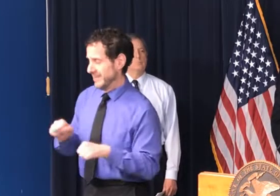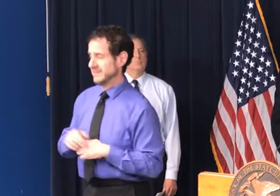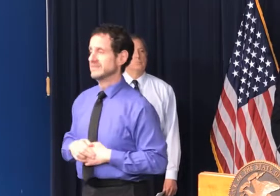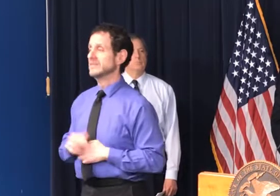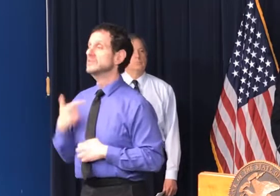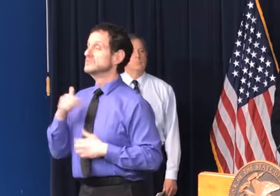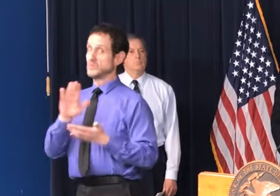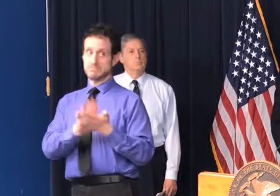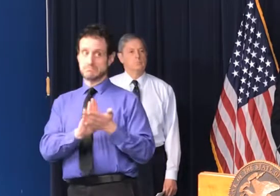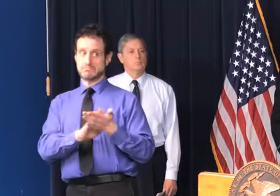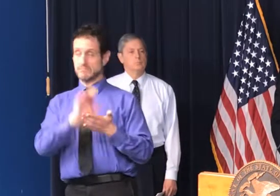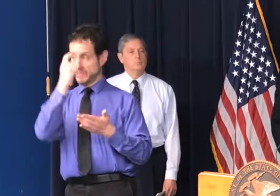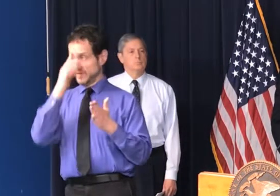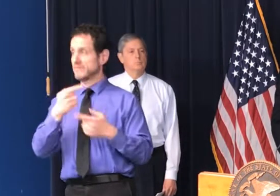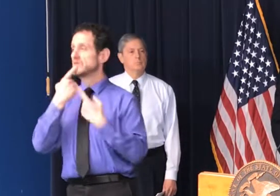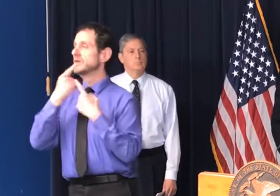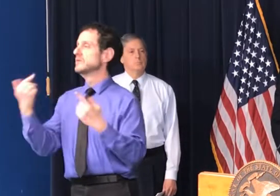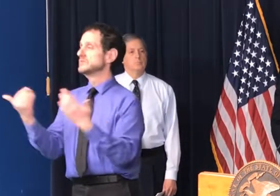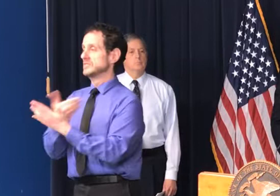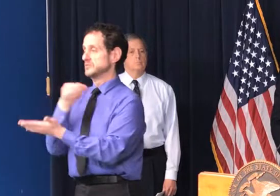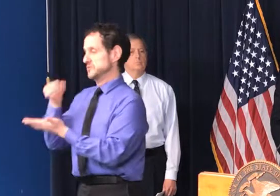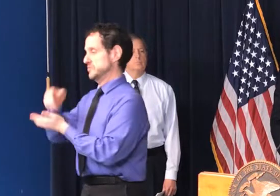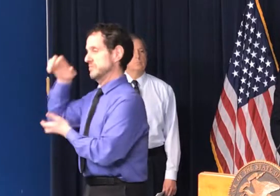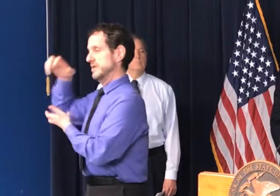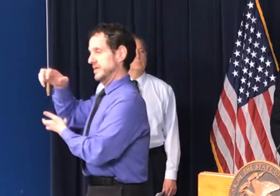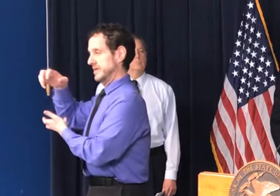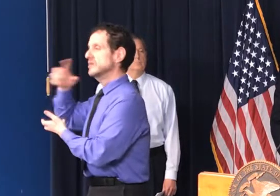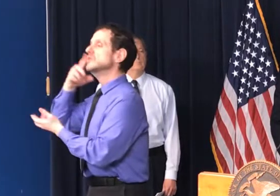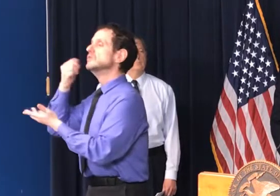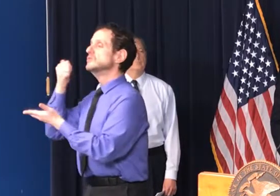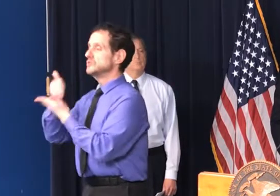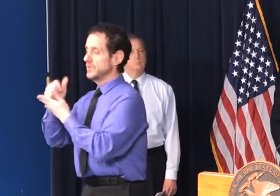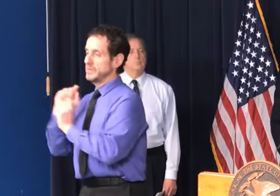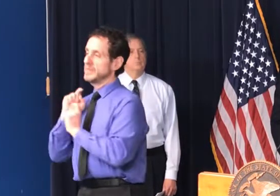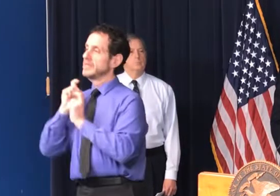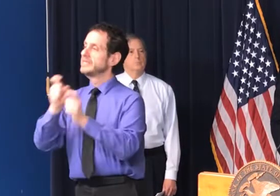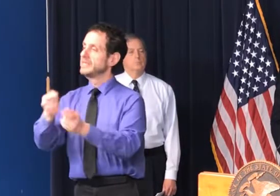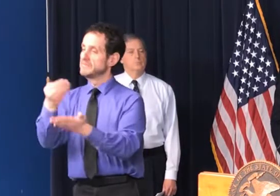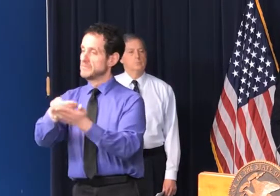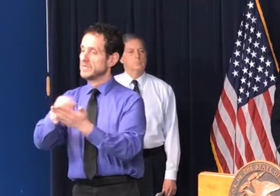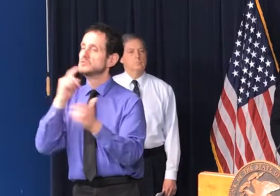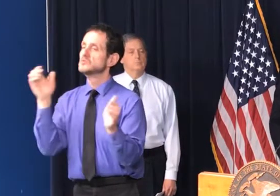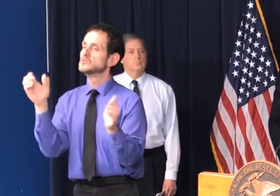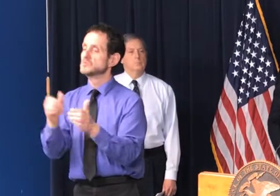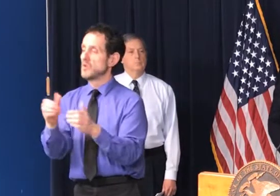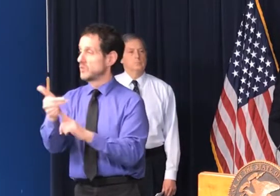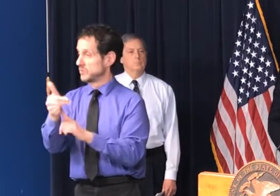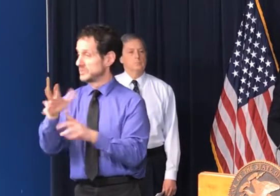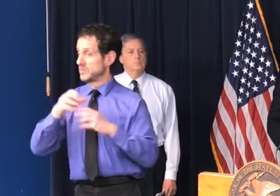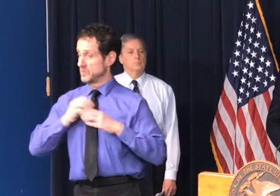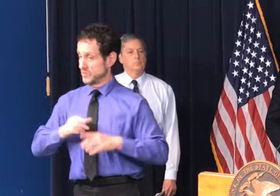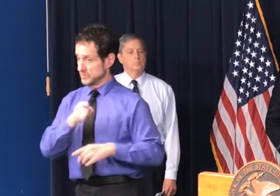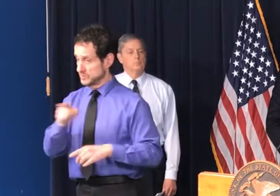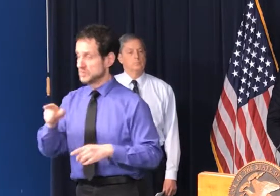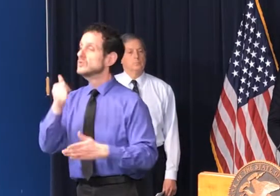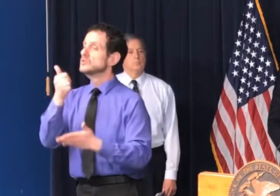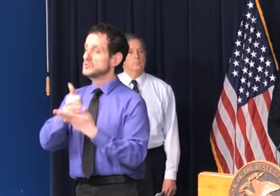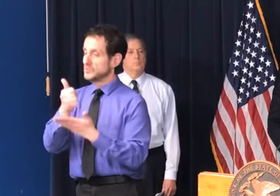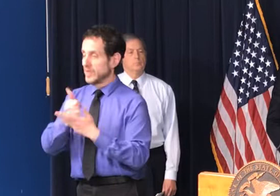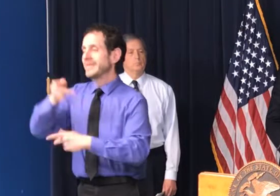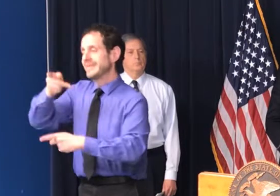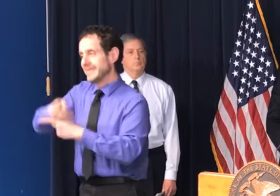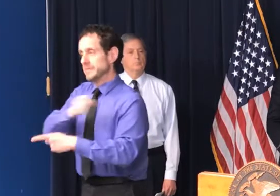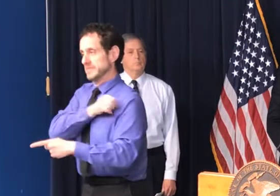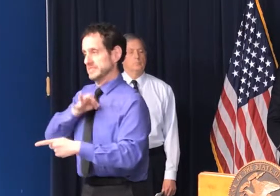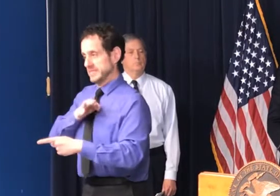we commend the governor for announcing this new fund dedicated to providing grants to small hotel owners in an effort to retain